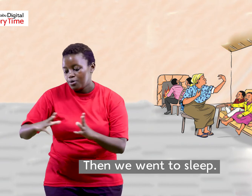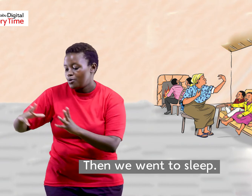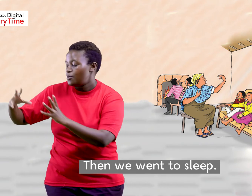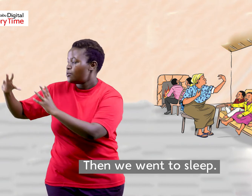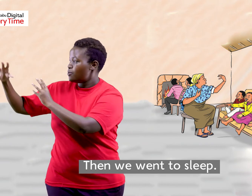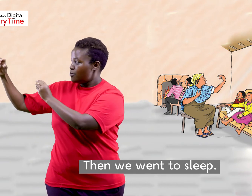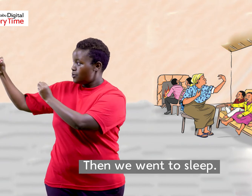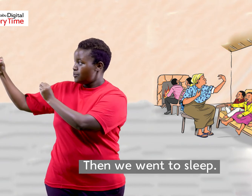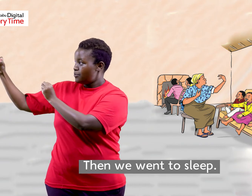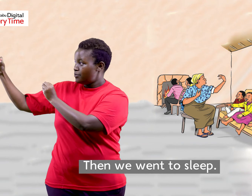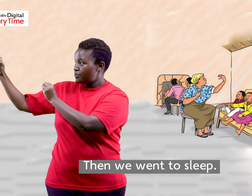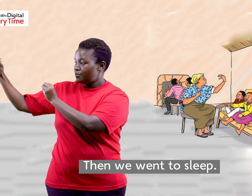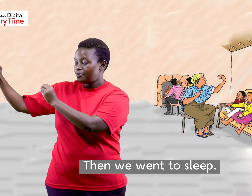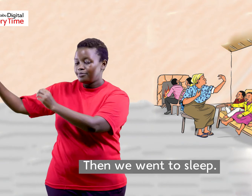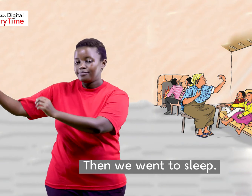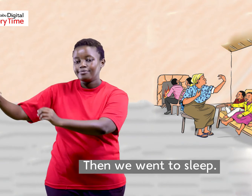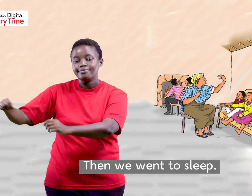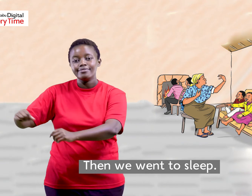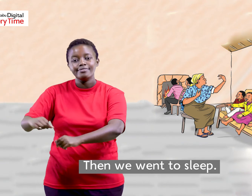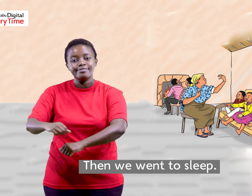Then we went to sleep.